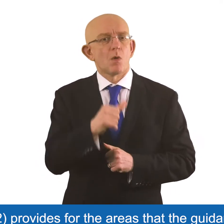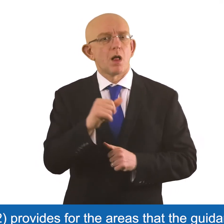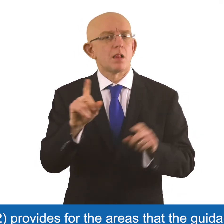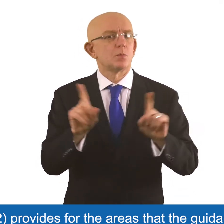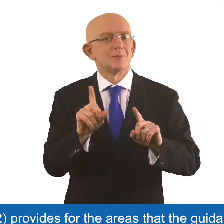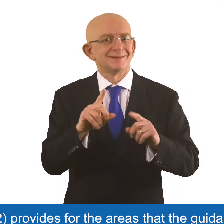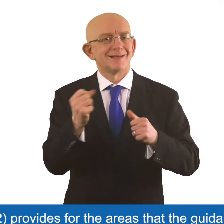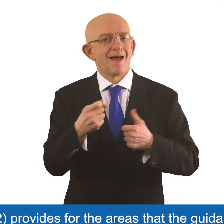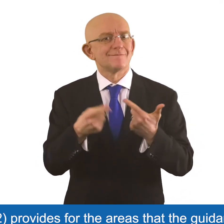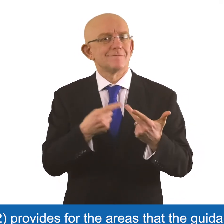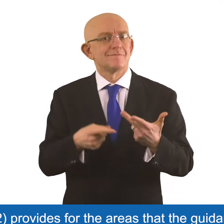include